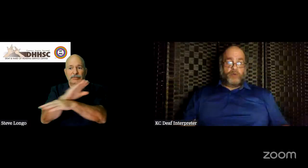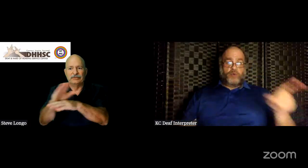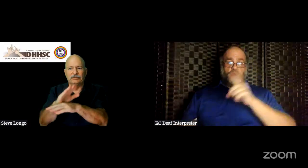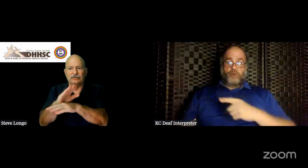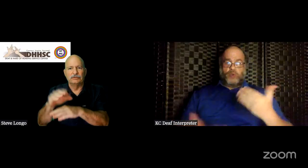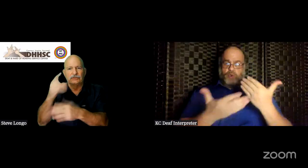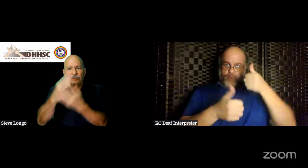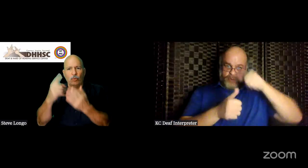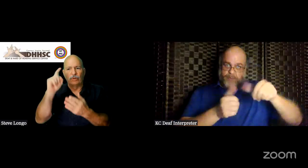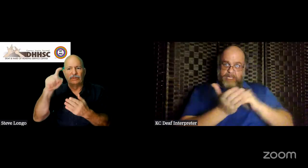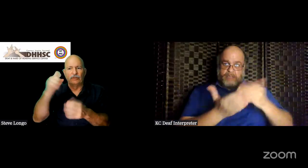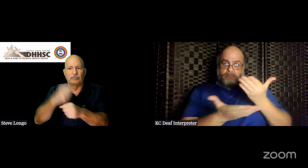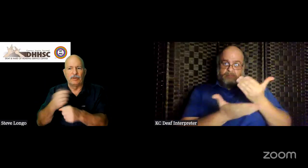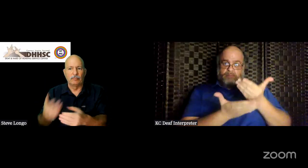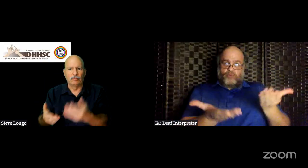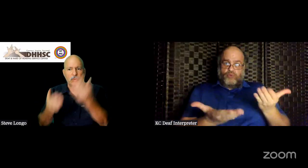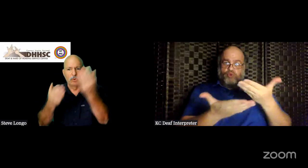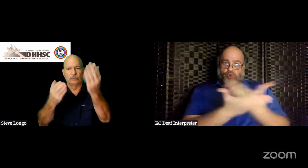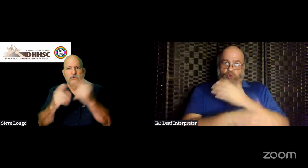Thank you, Nicole.